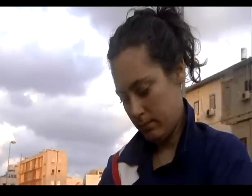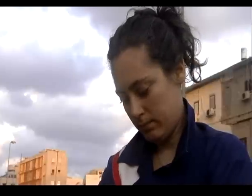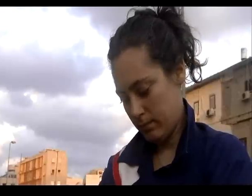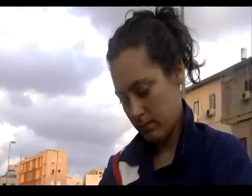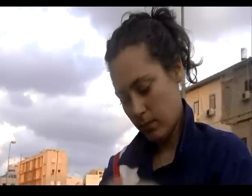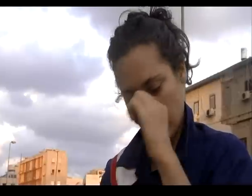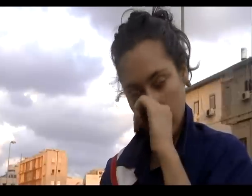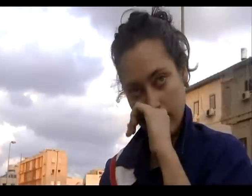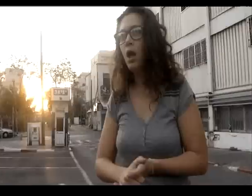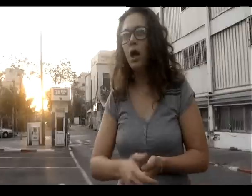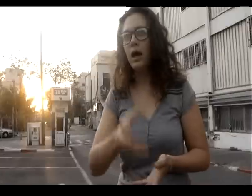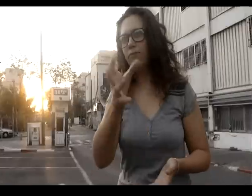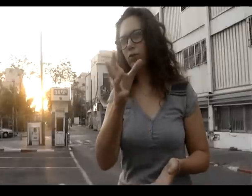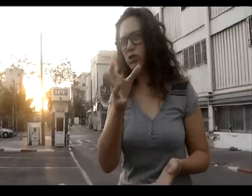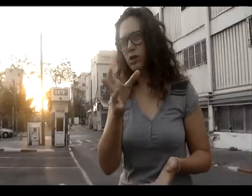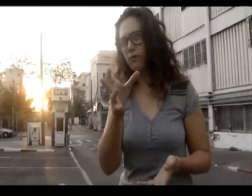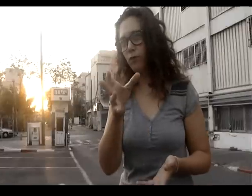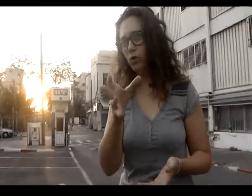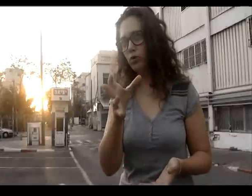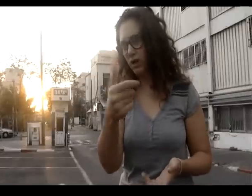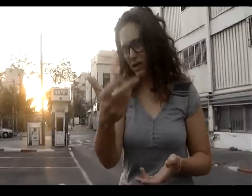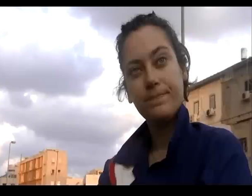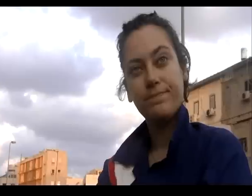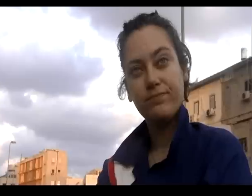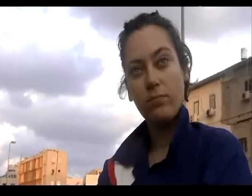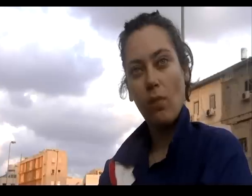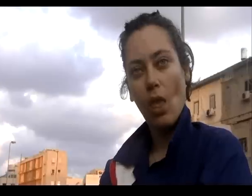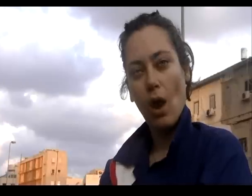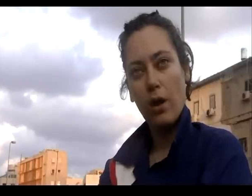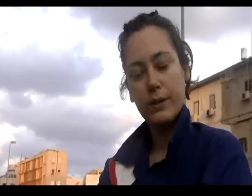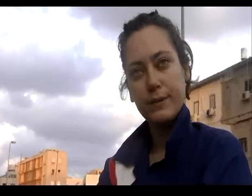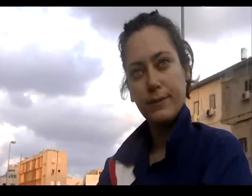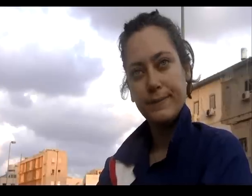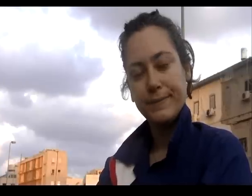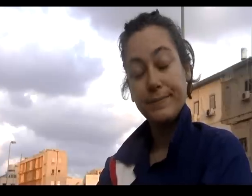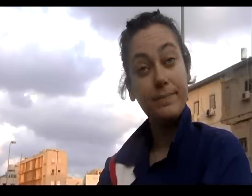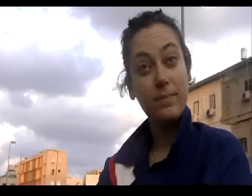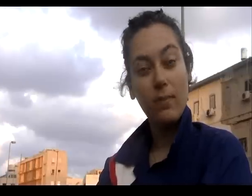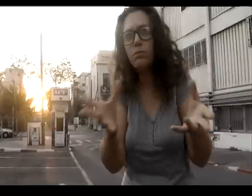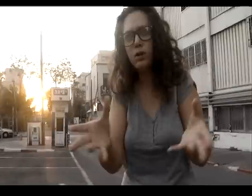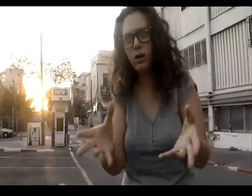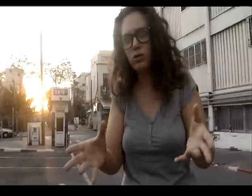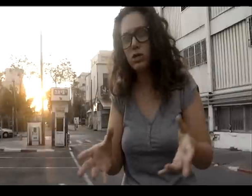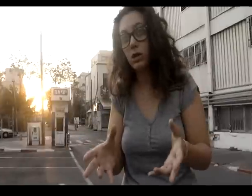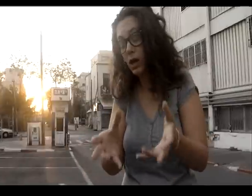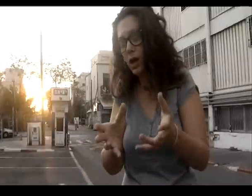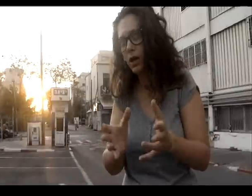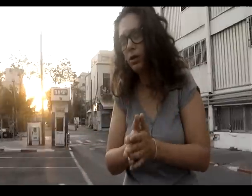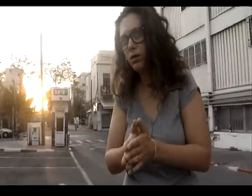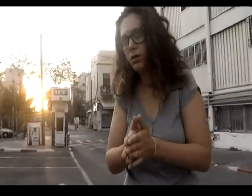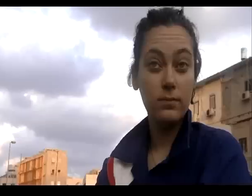but beautiful city. I have a question for you. Can I ask you a question? Not personal question, but the question. Can I?